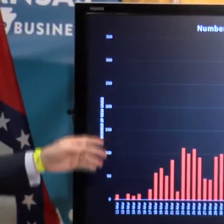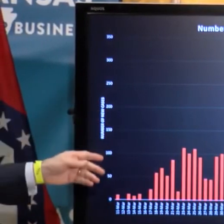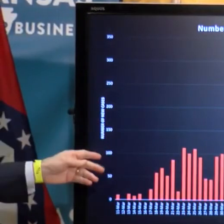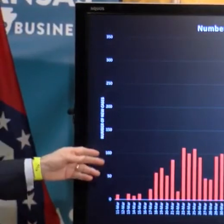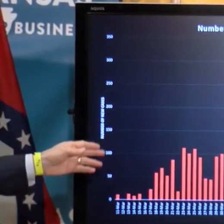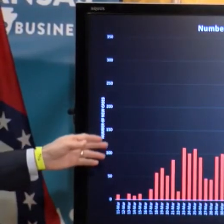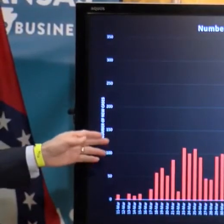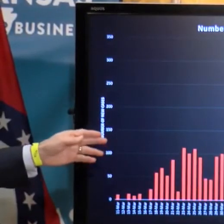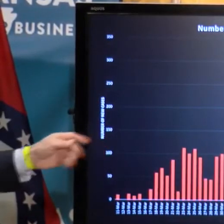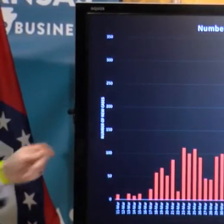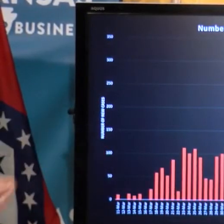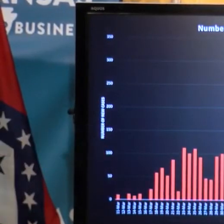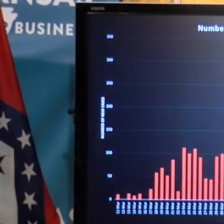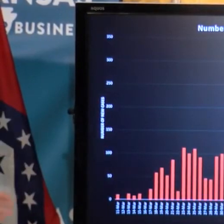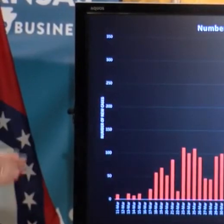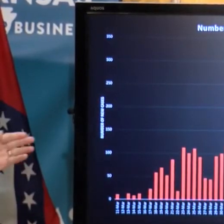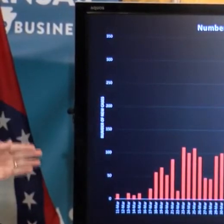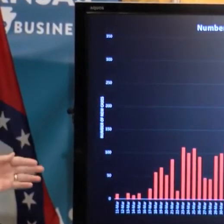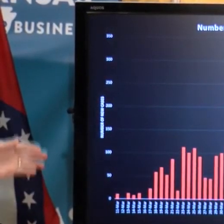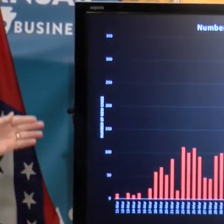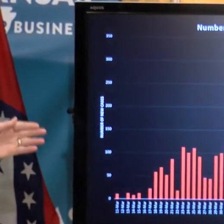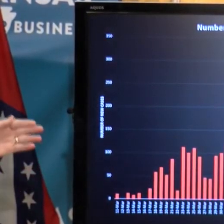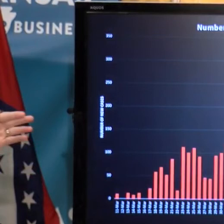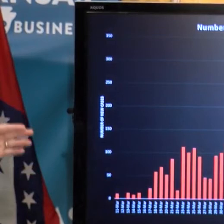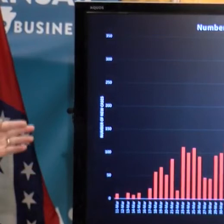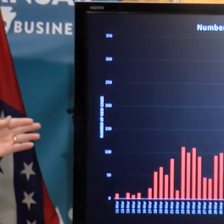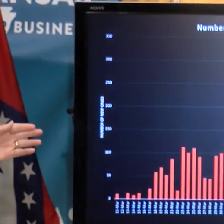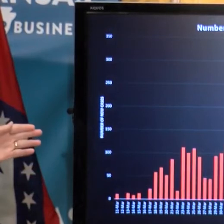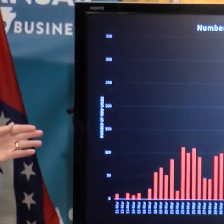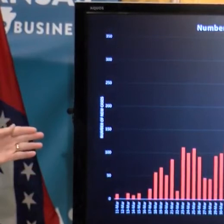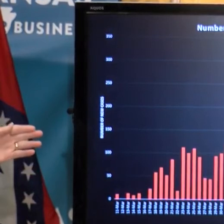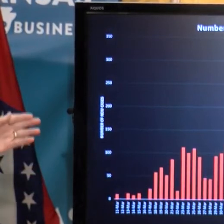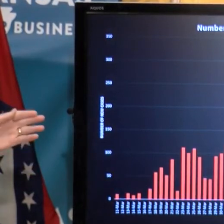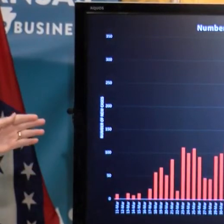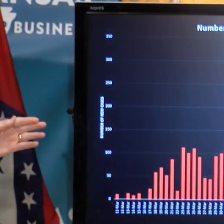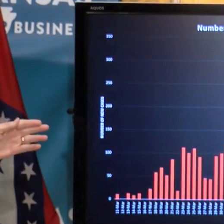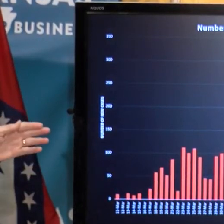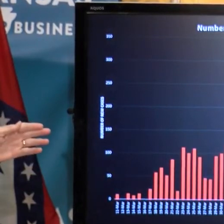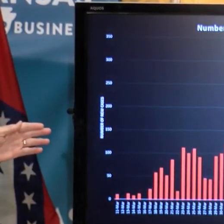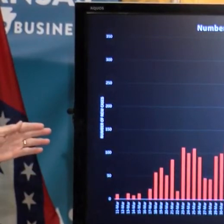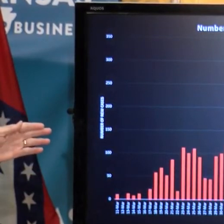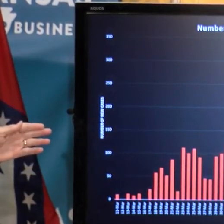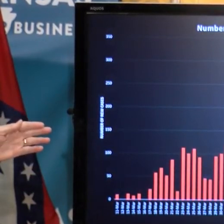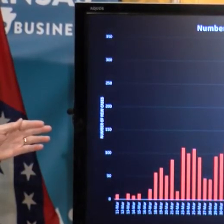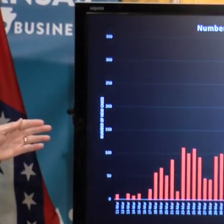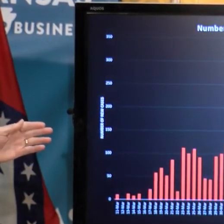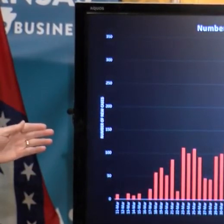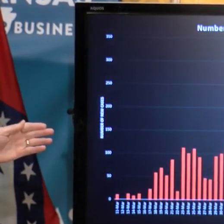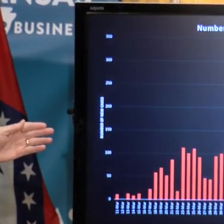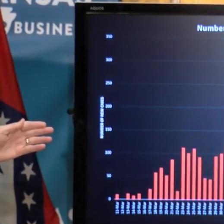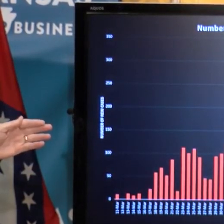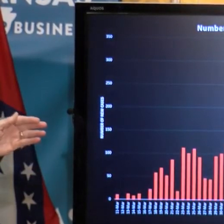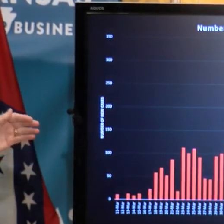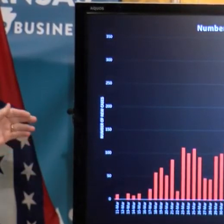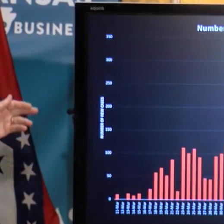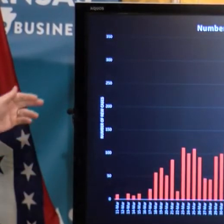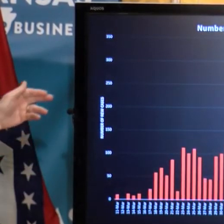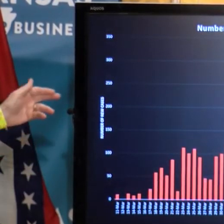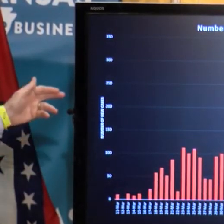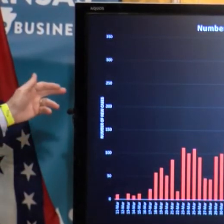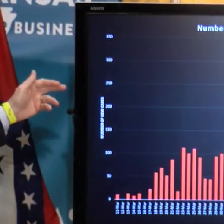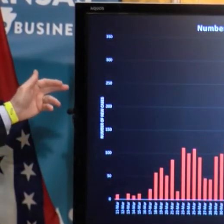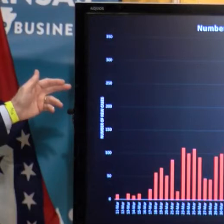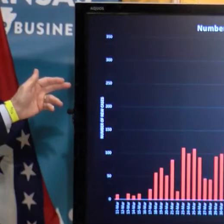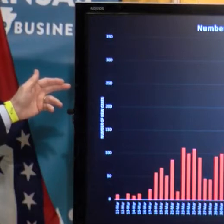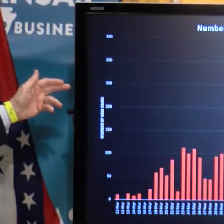these spikes. And as I've said, we're going to have spikes from time to time, so I'm not alarmed by